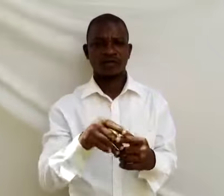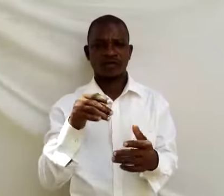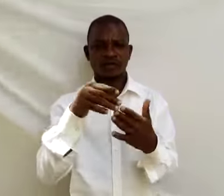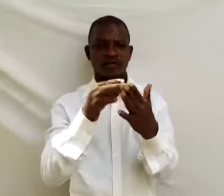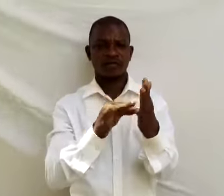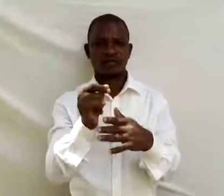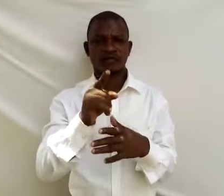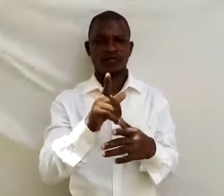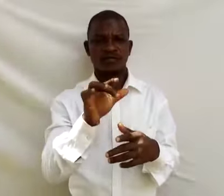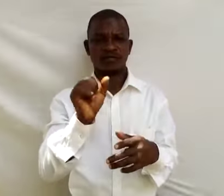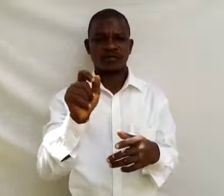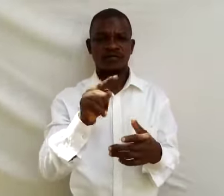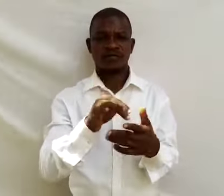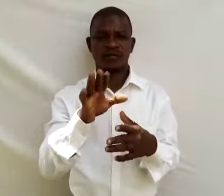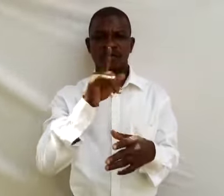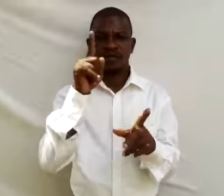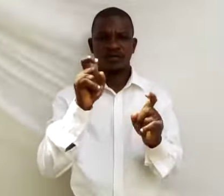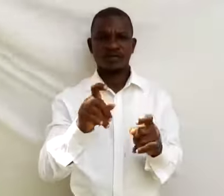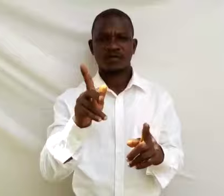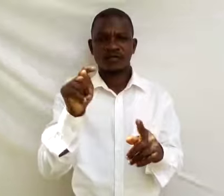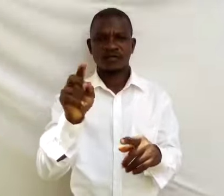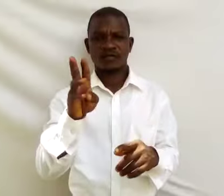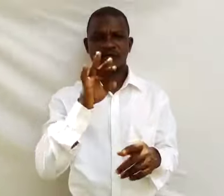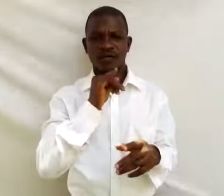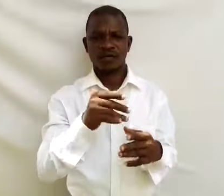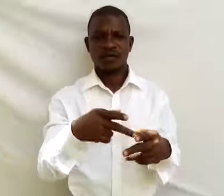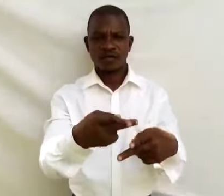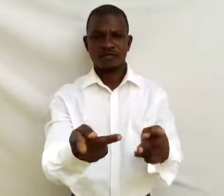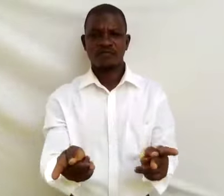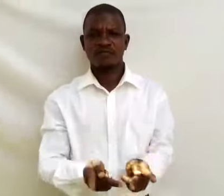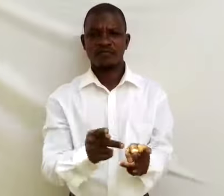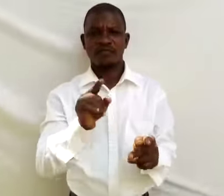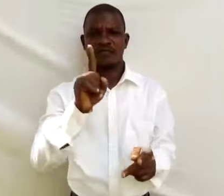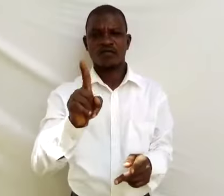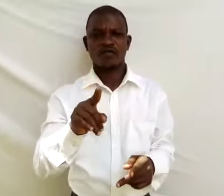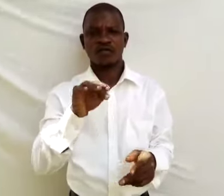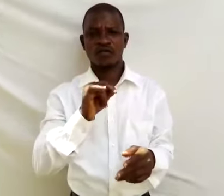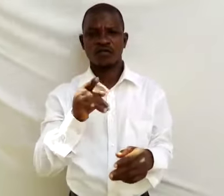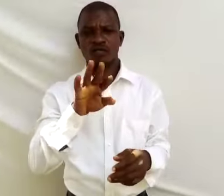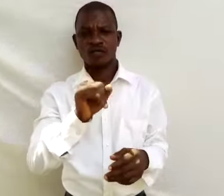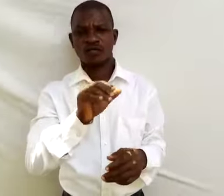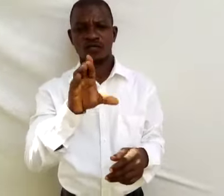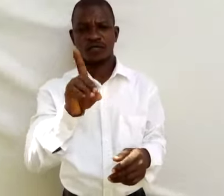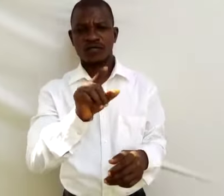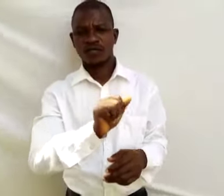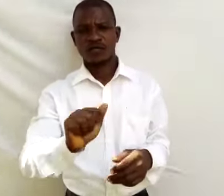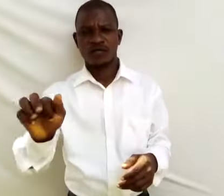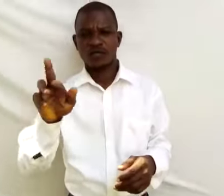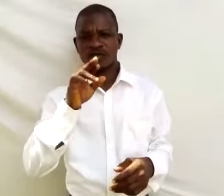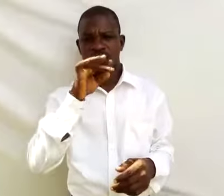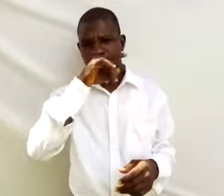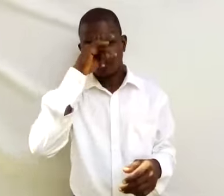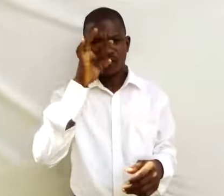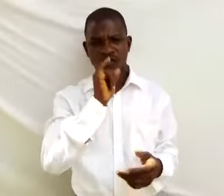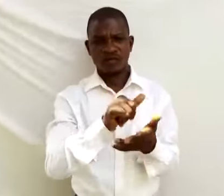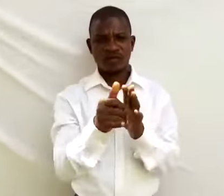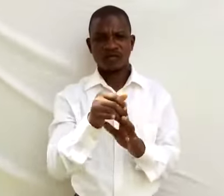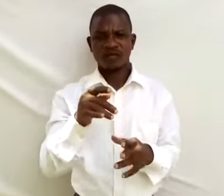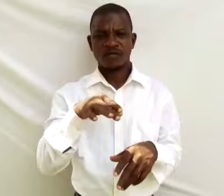dishes and test tubes and place in warm but dark compartment or incubator.